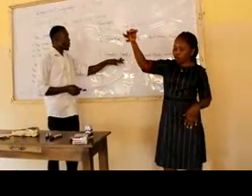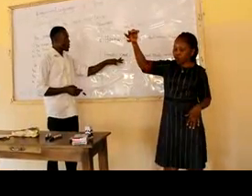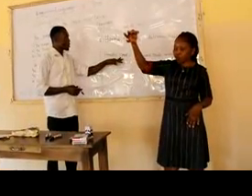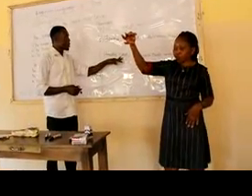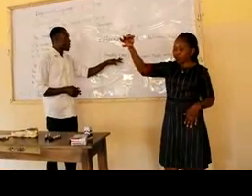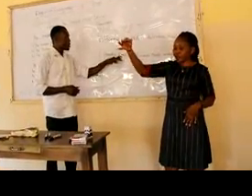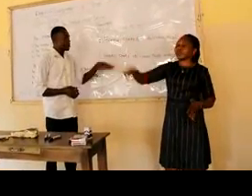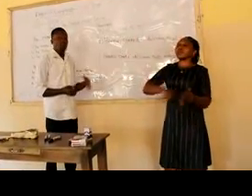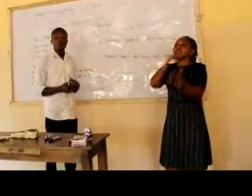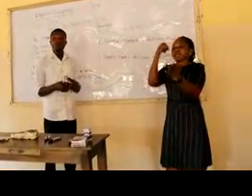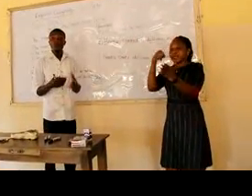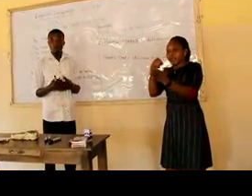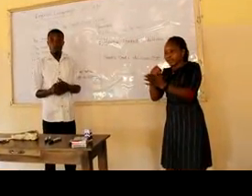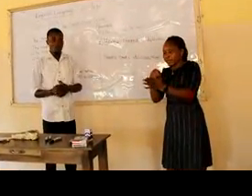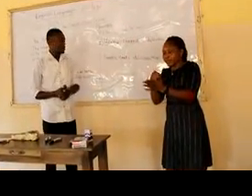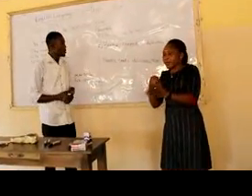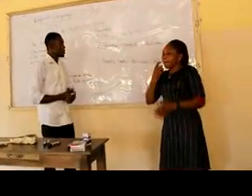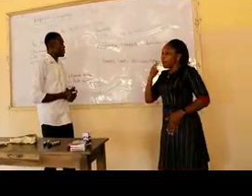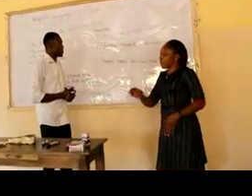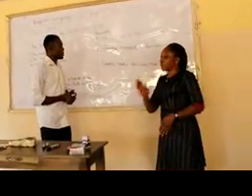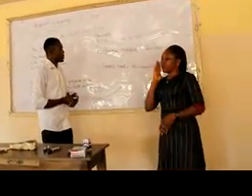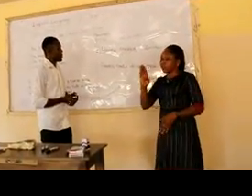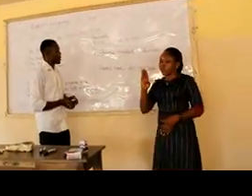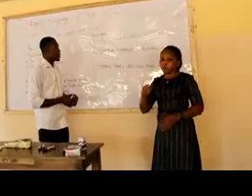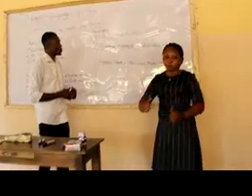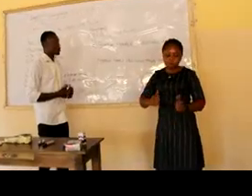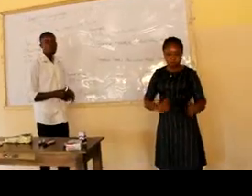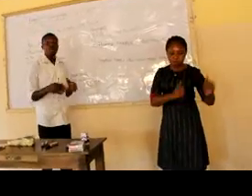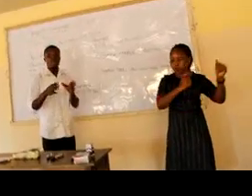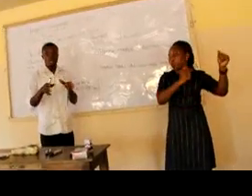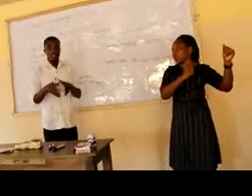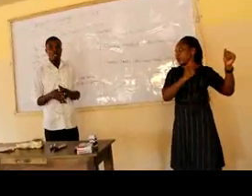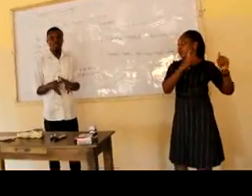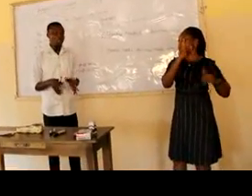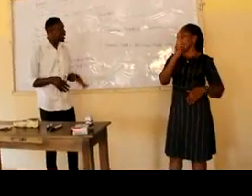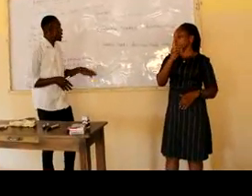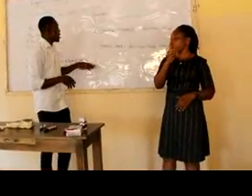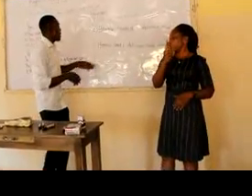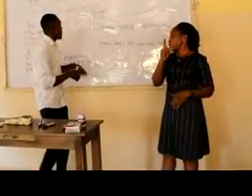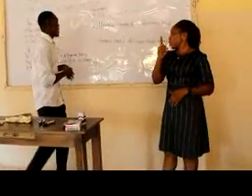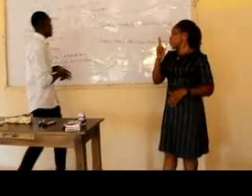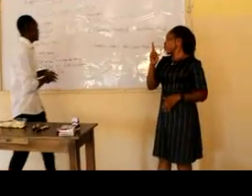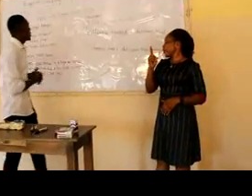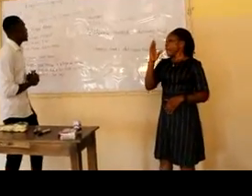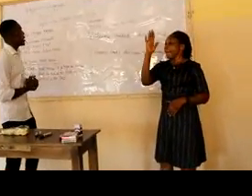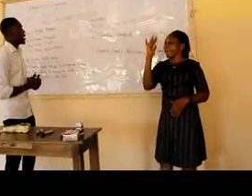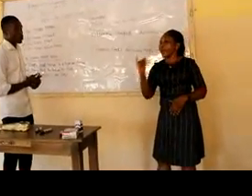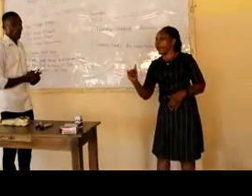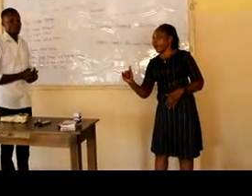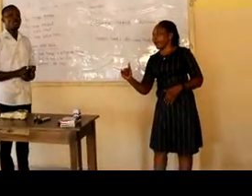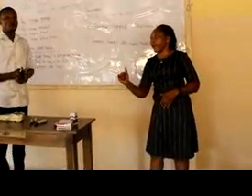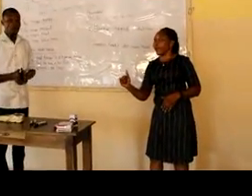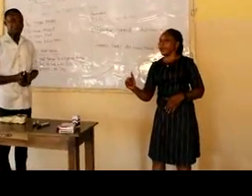it must be followed, it must be preceded rather by